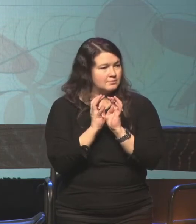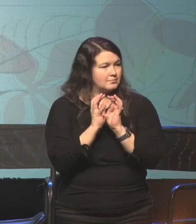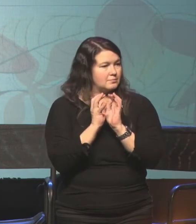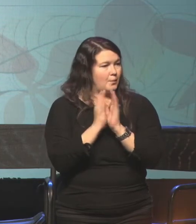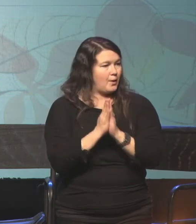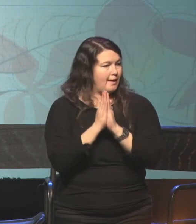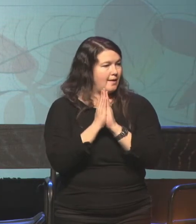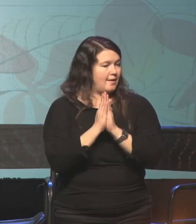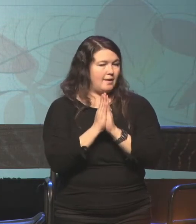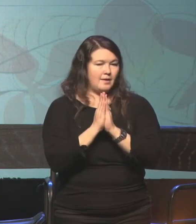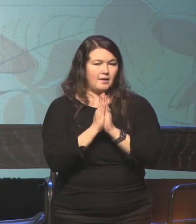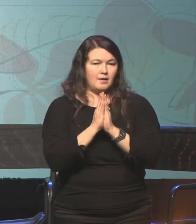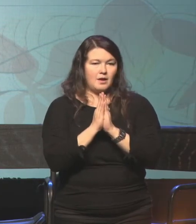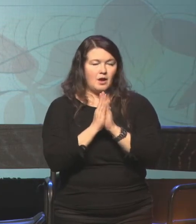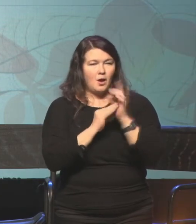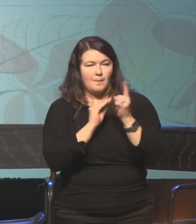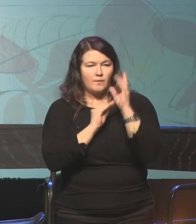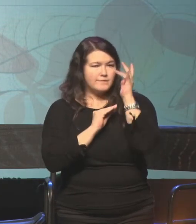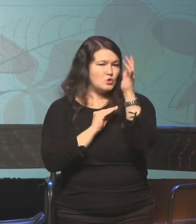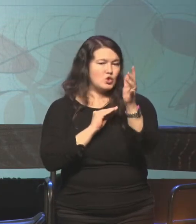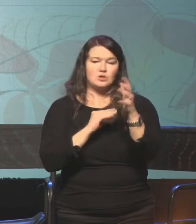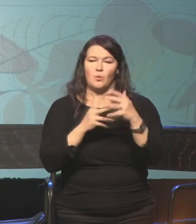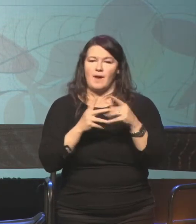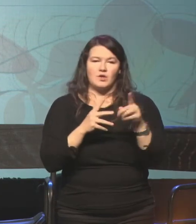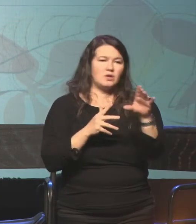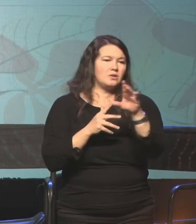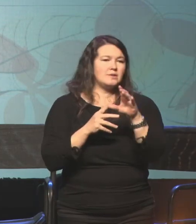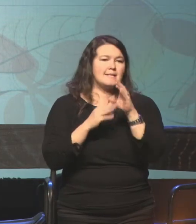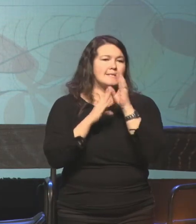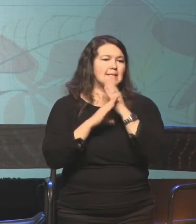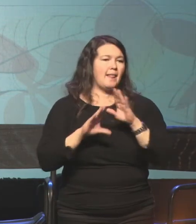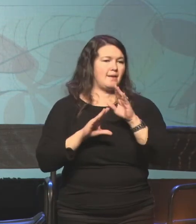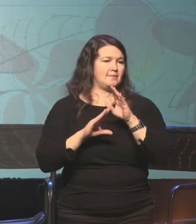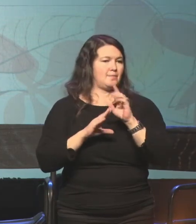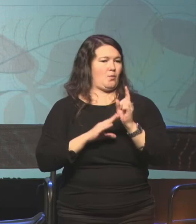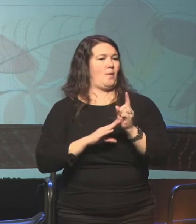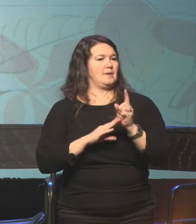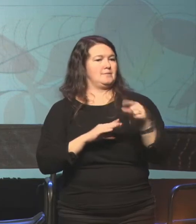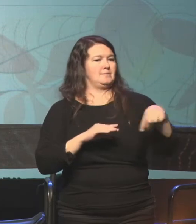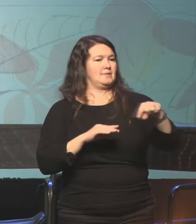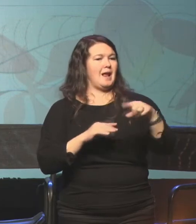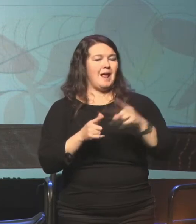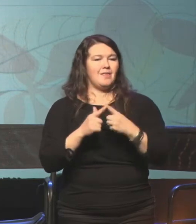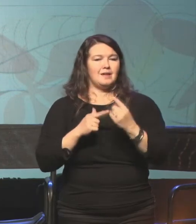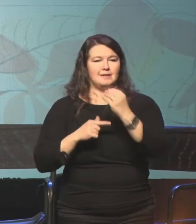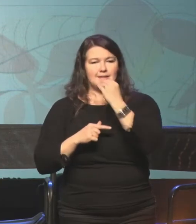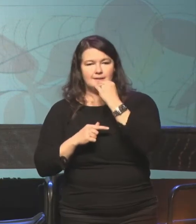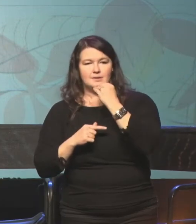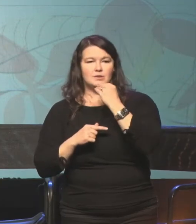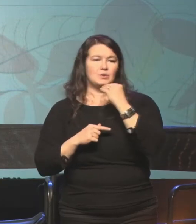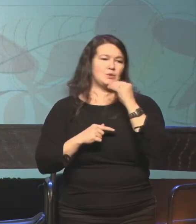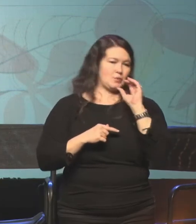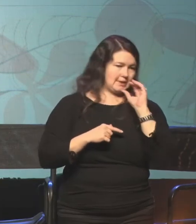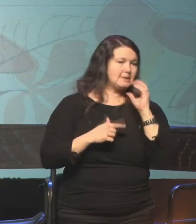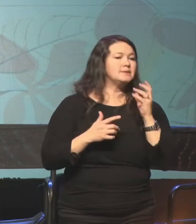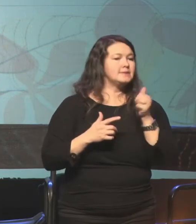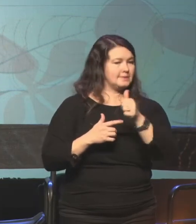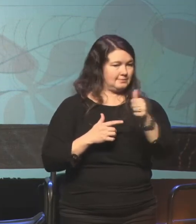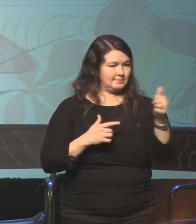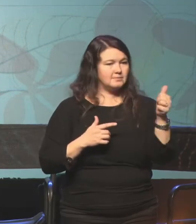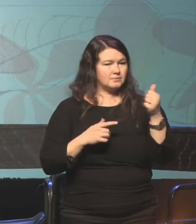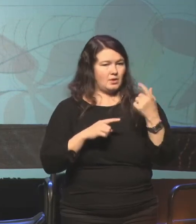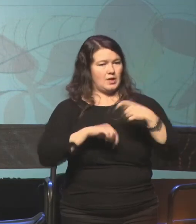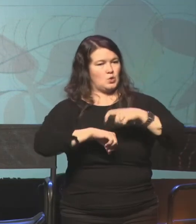pray. About the future, whatever it might be. You just want to have a silent moment. And then just eat the bread and drink the juice as you'd like to.